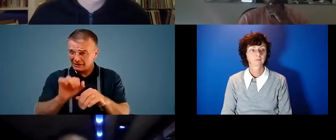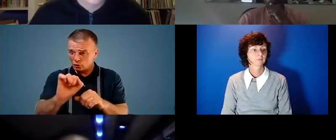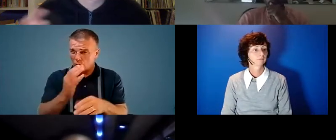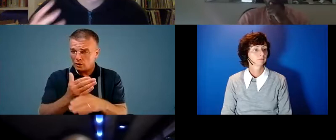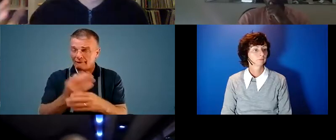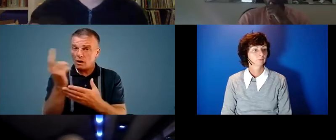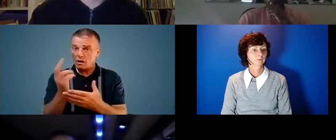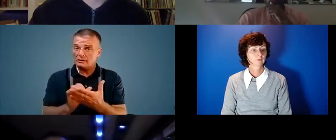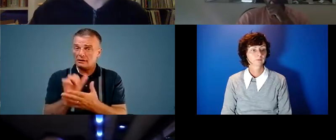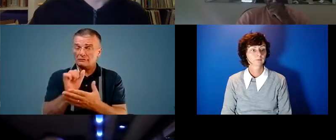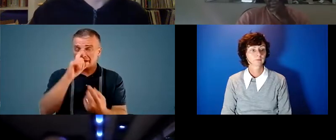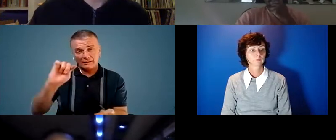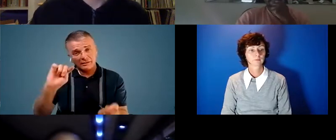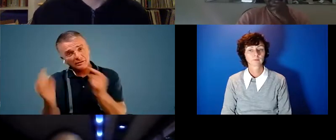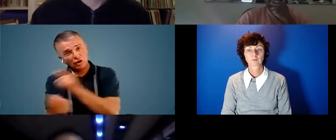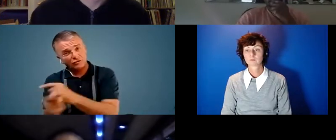play a role in kind of countering that